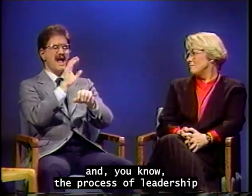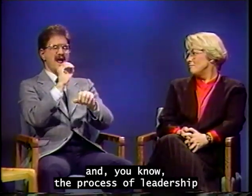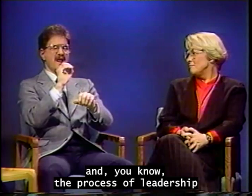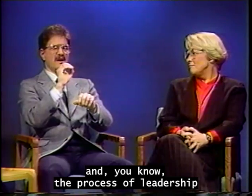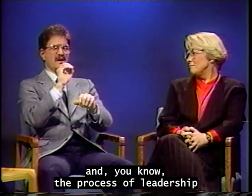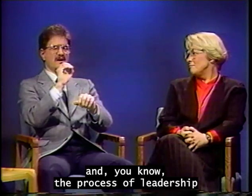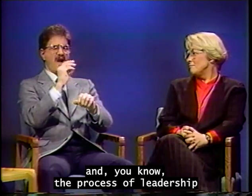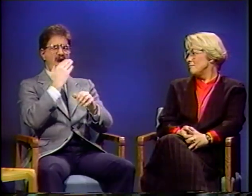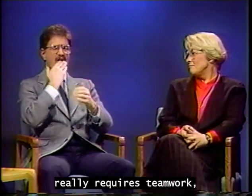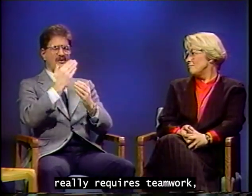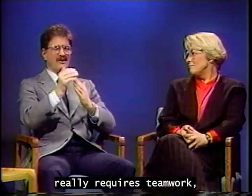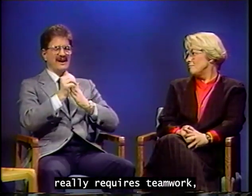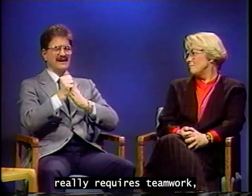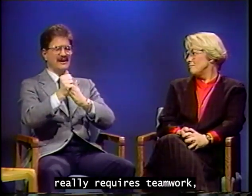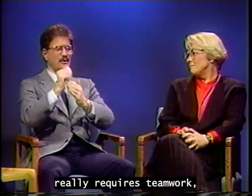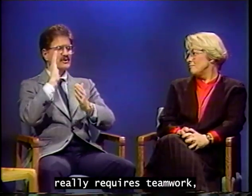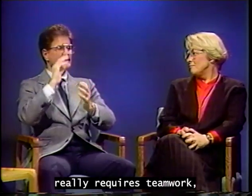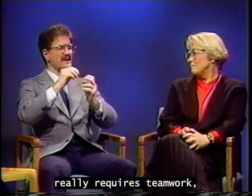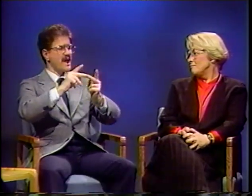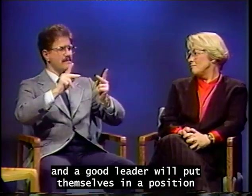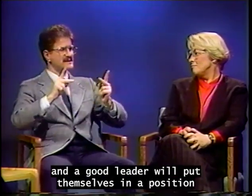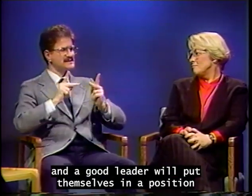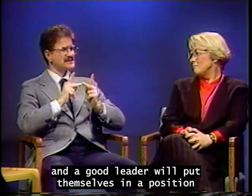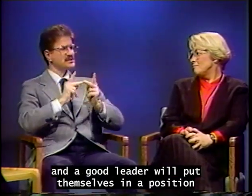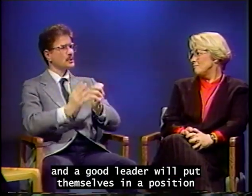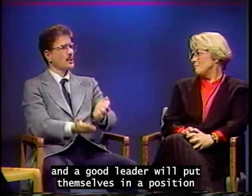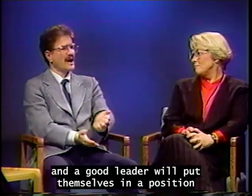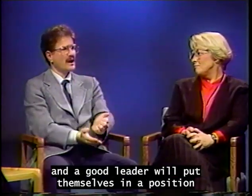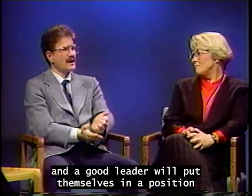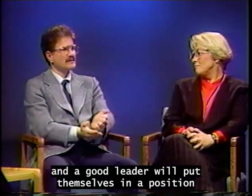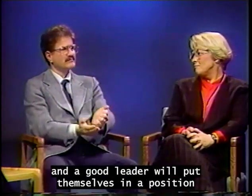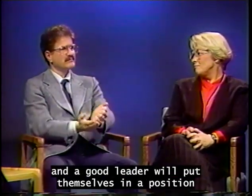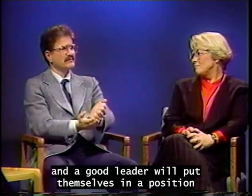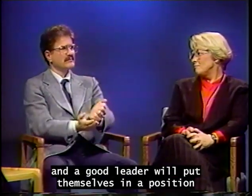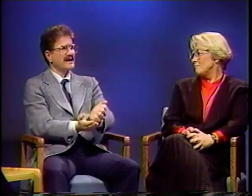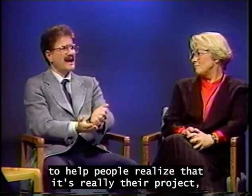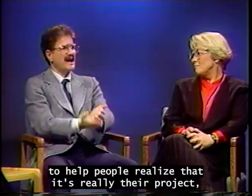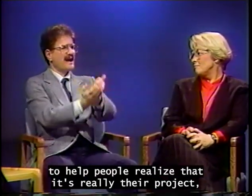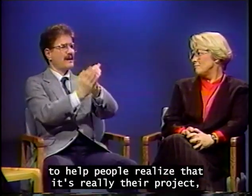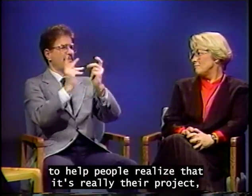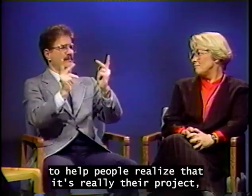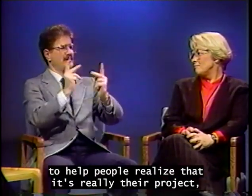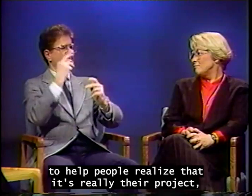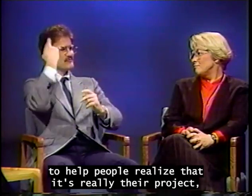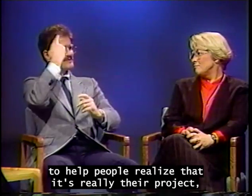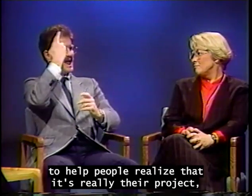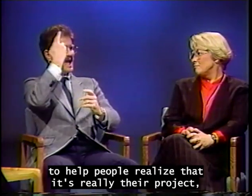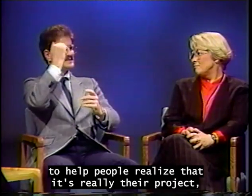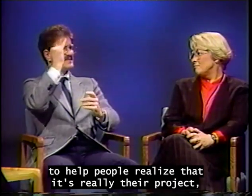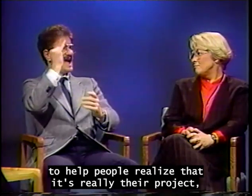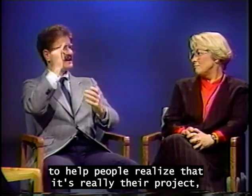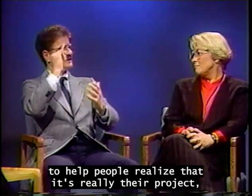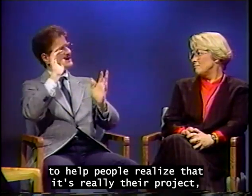the process of leadership really requires teamwork, and a good leader will put themselves in a position to help people